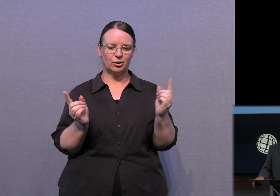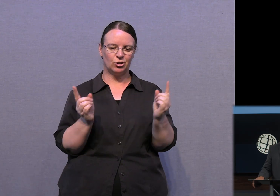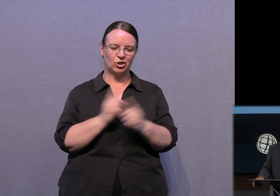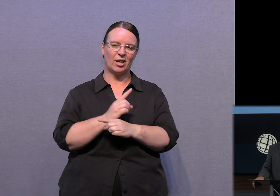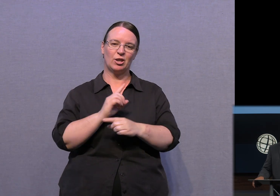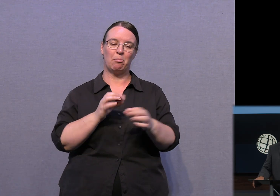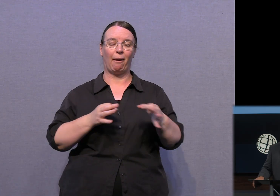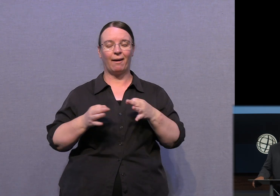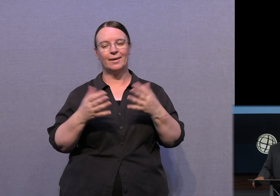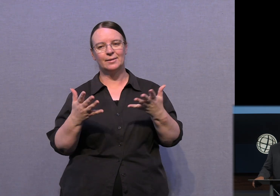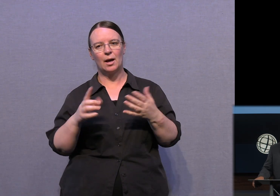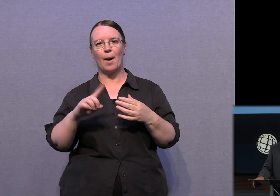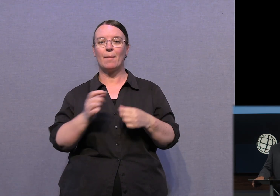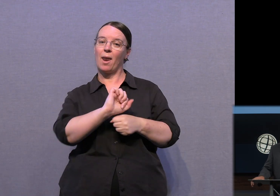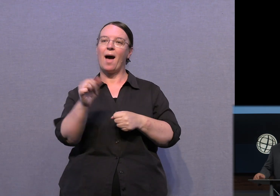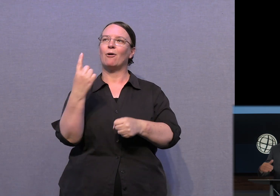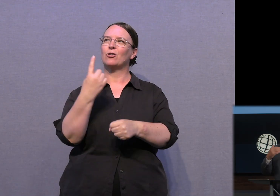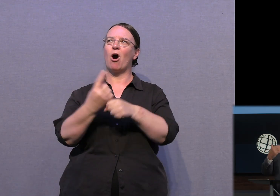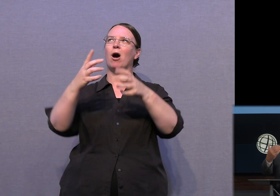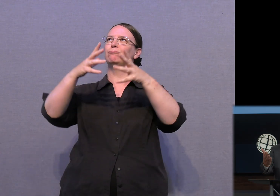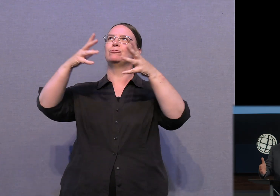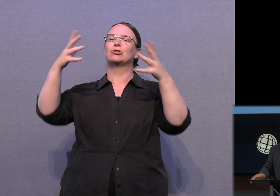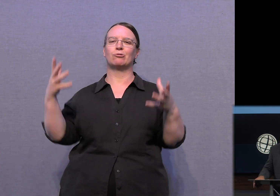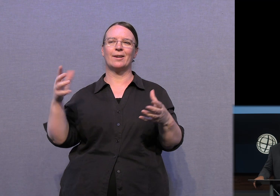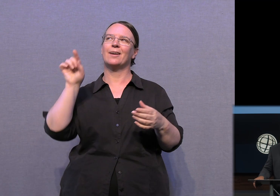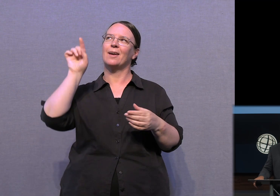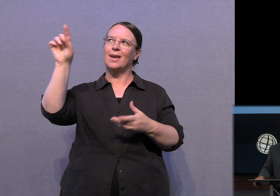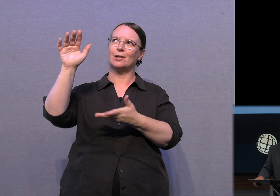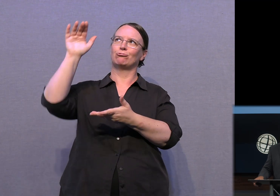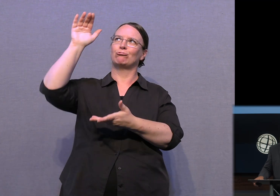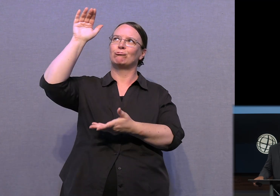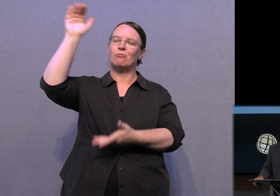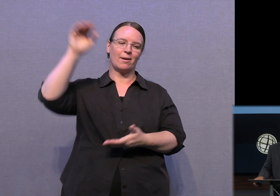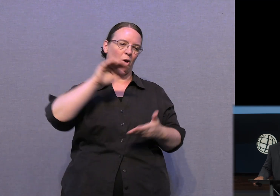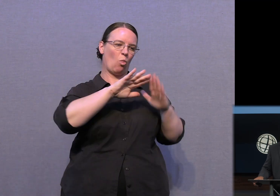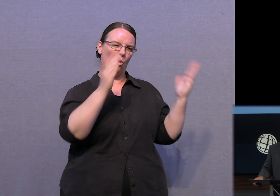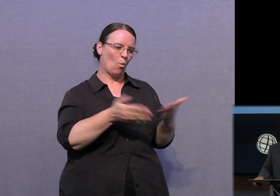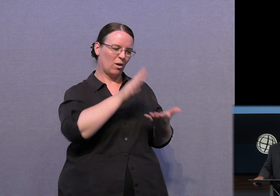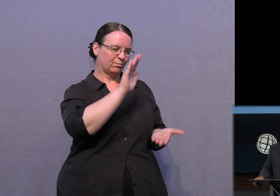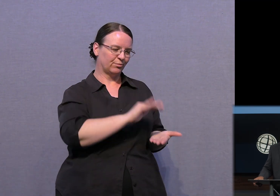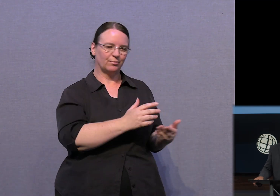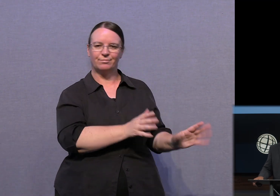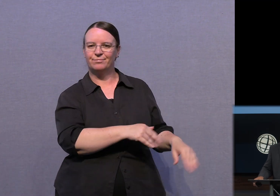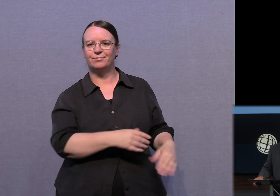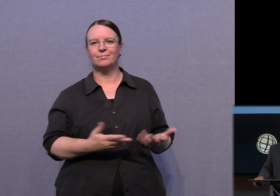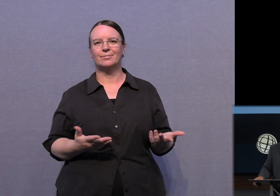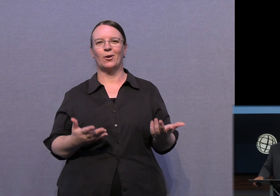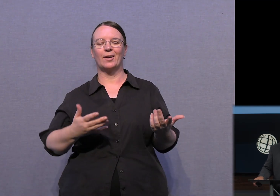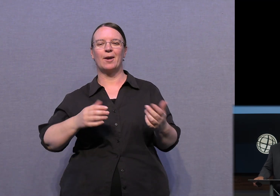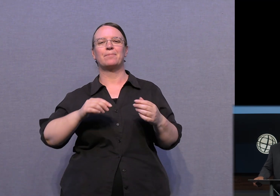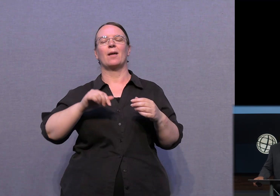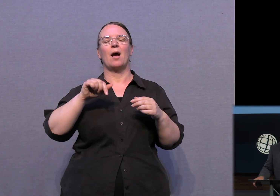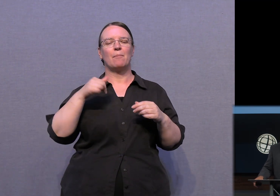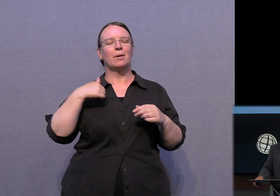than anything in this world, and we're glad that we can use technology to still meet together.